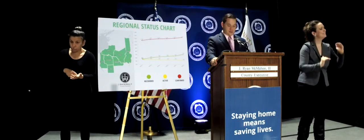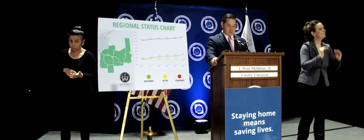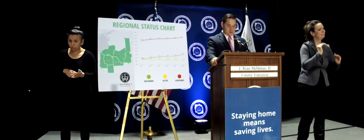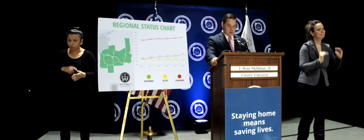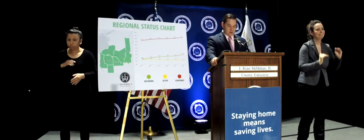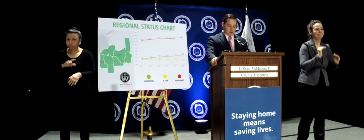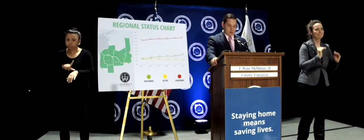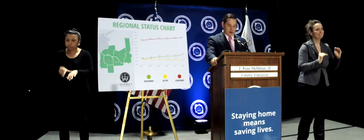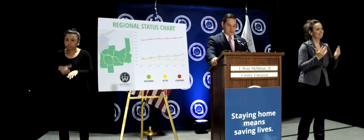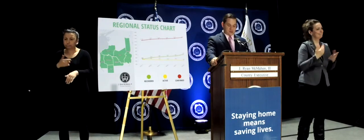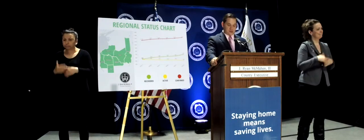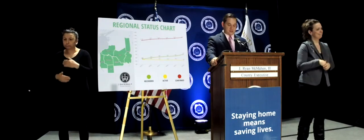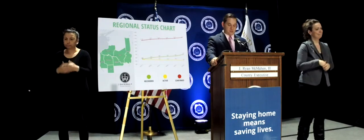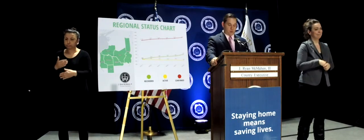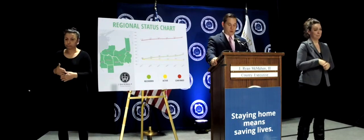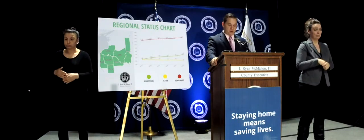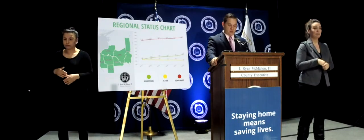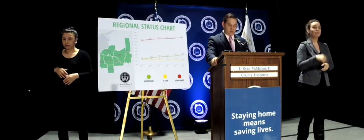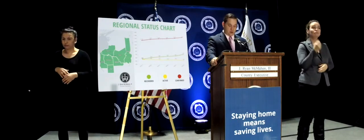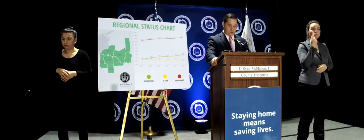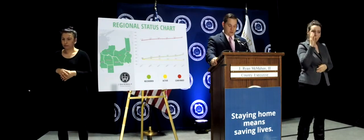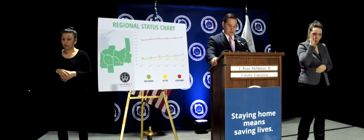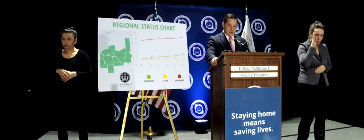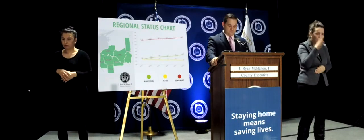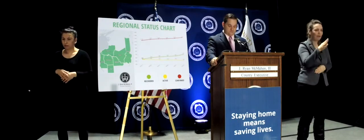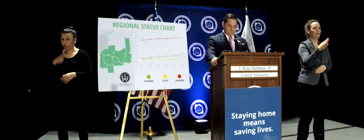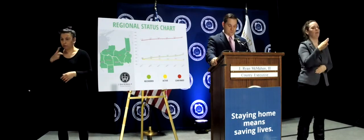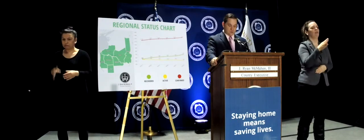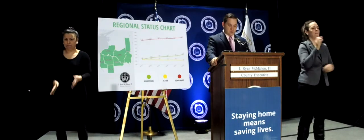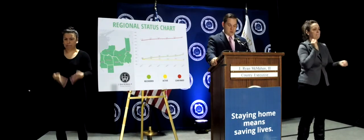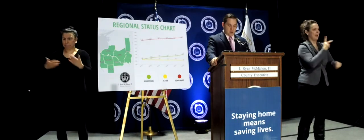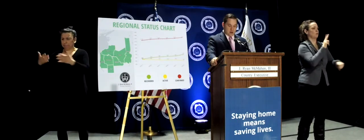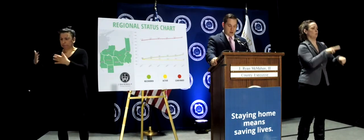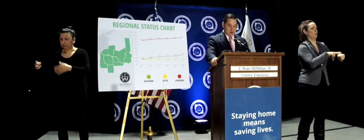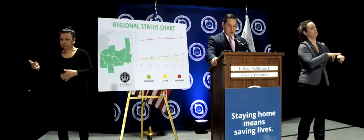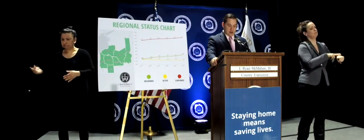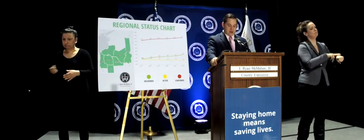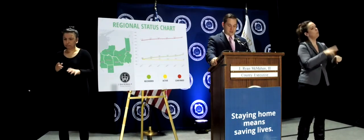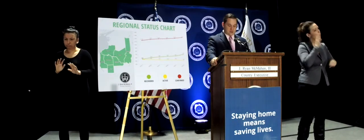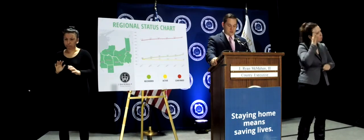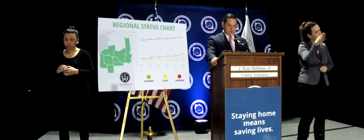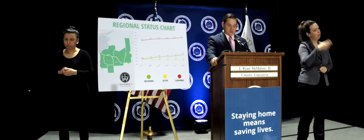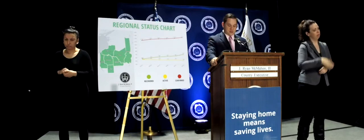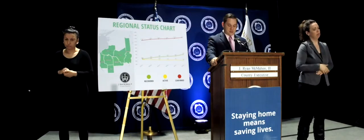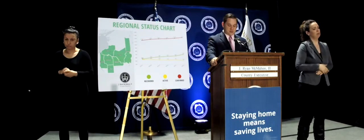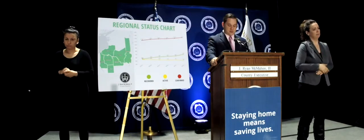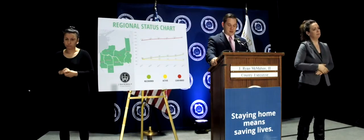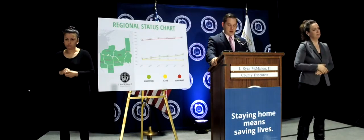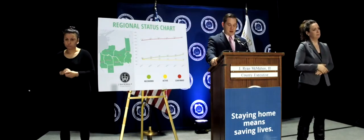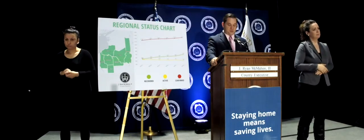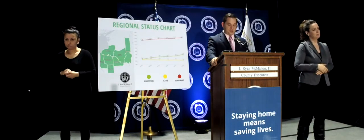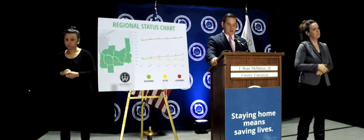this process, so I just think that's important that we talk about that. Access to assistance, Upstate